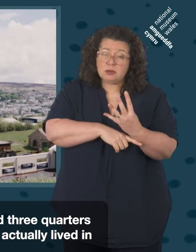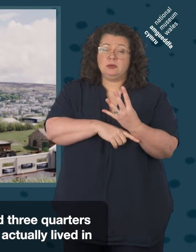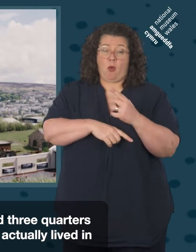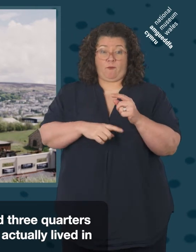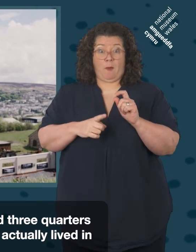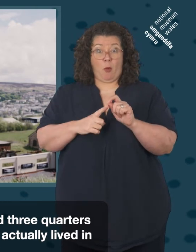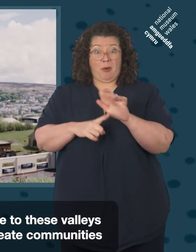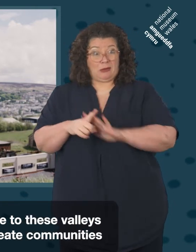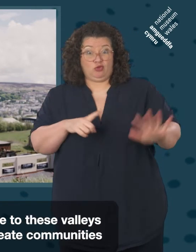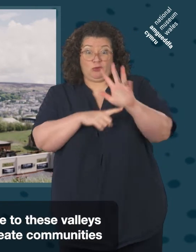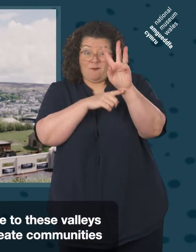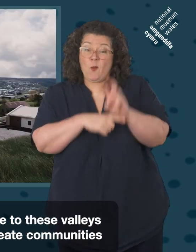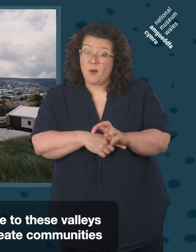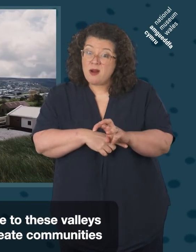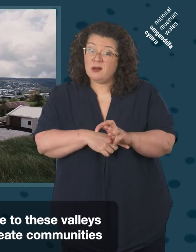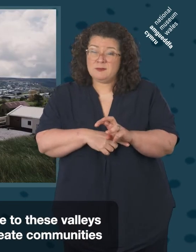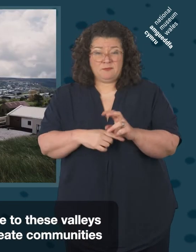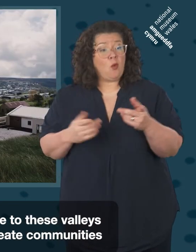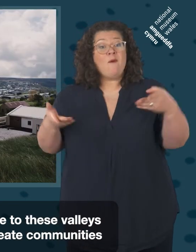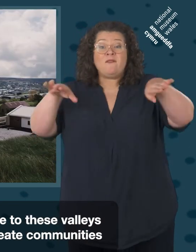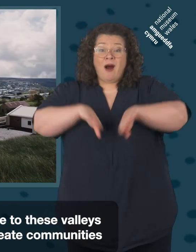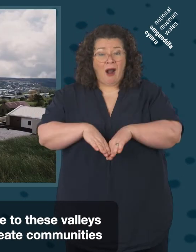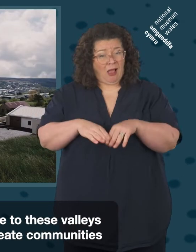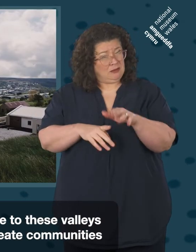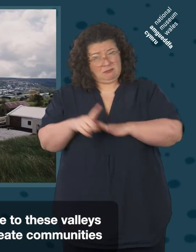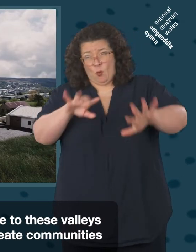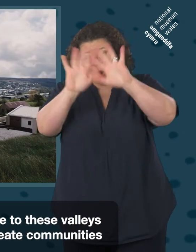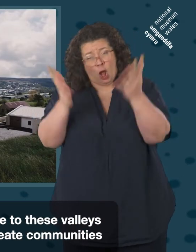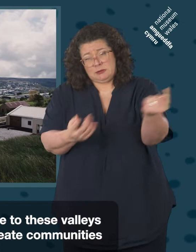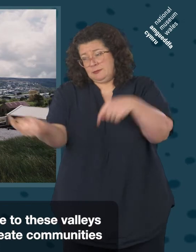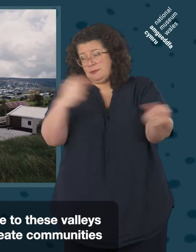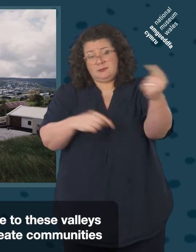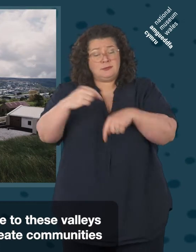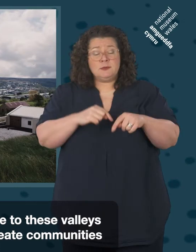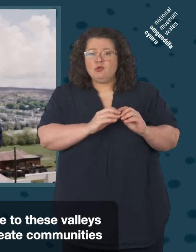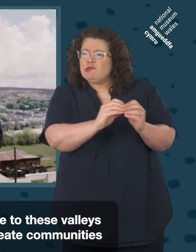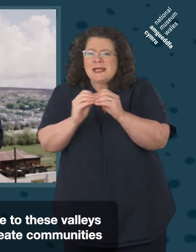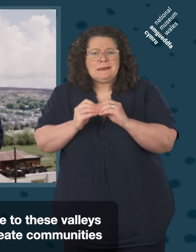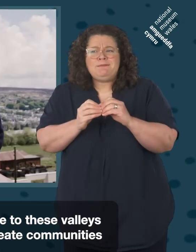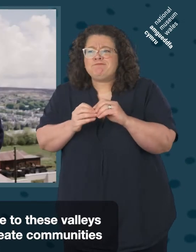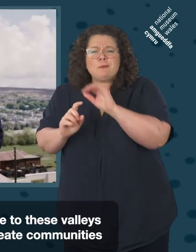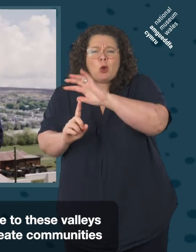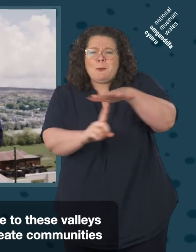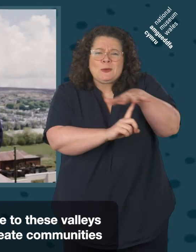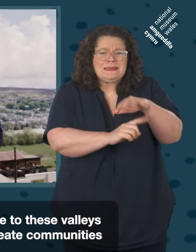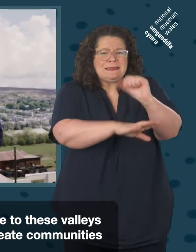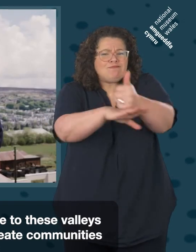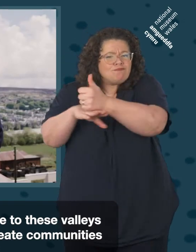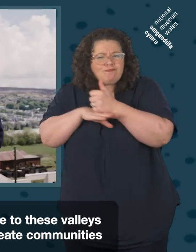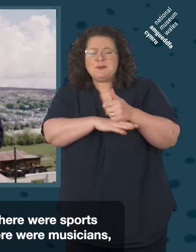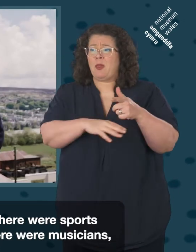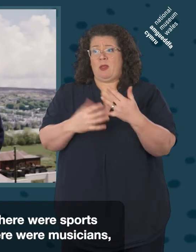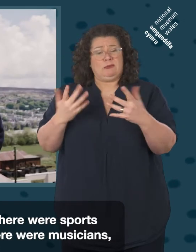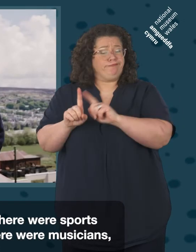population of Wales actually lived in places like this. People came to these valleys from all over the world to create